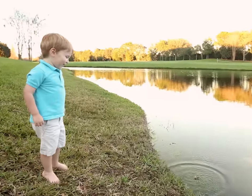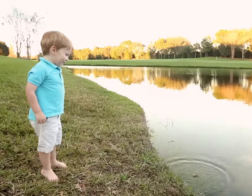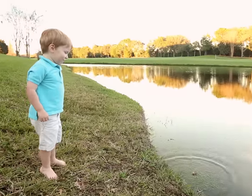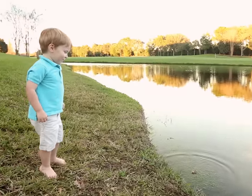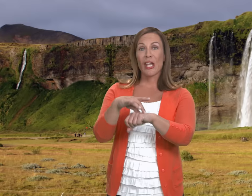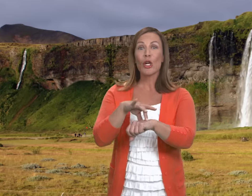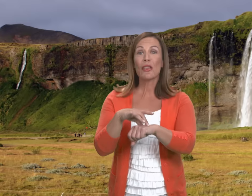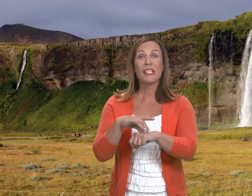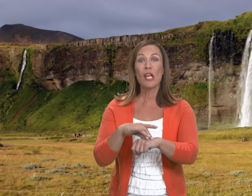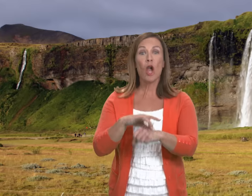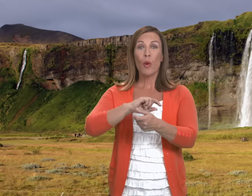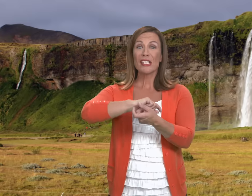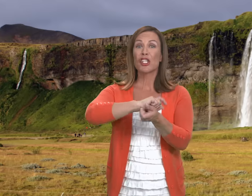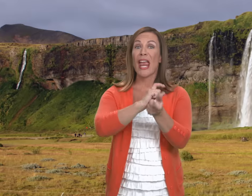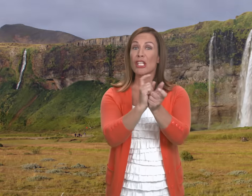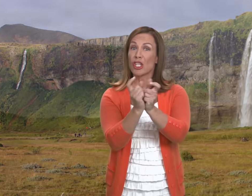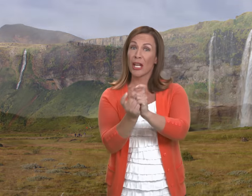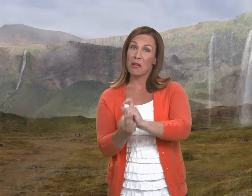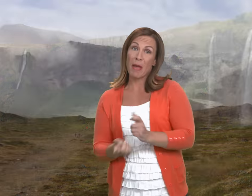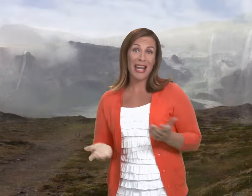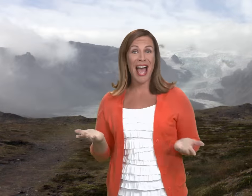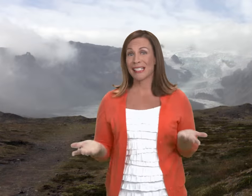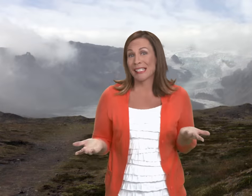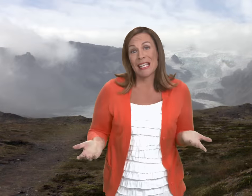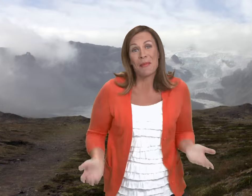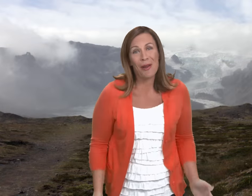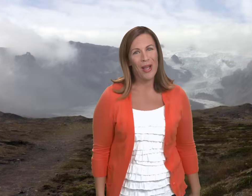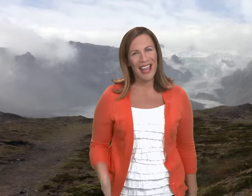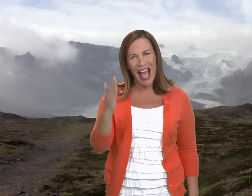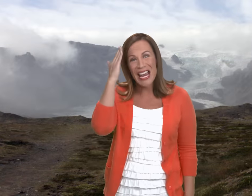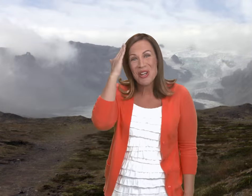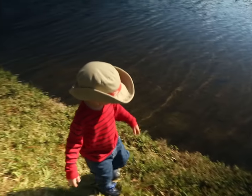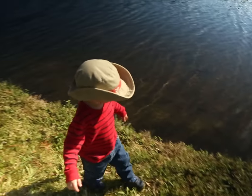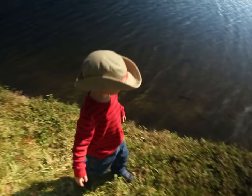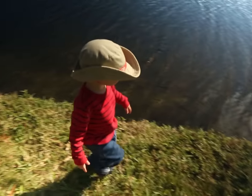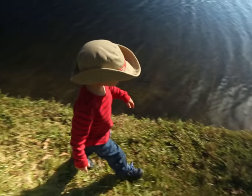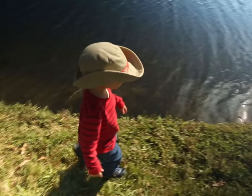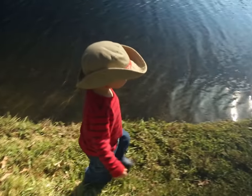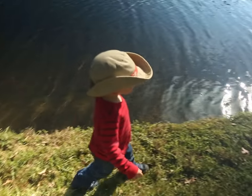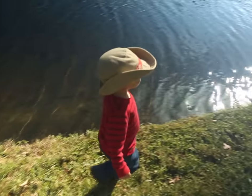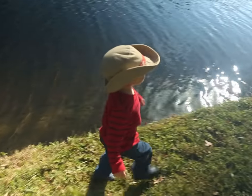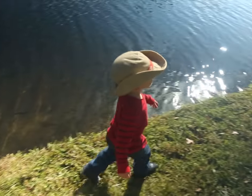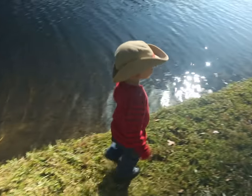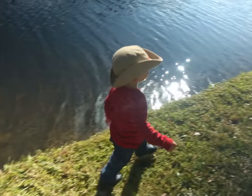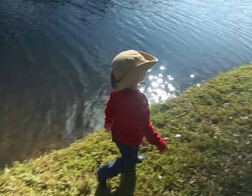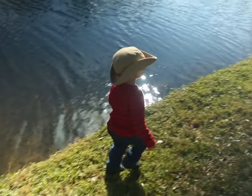The Earth is always changing May not seem that way I know You could search for your